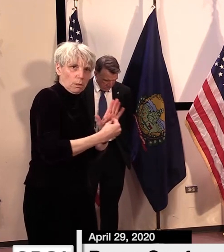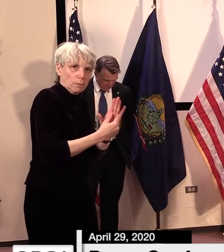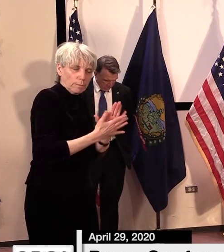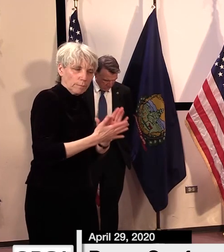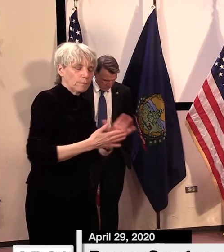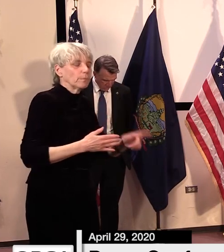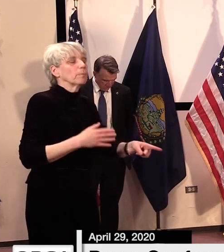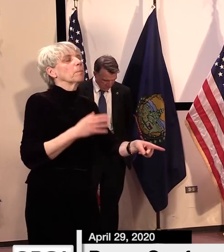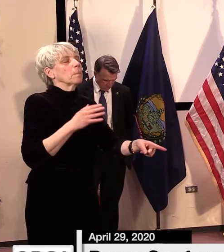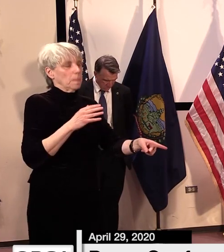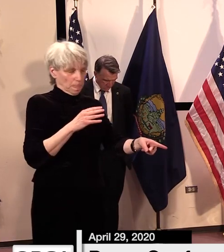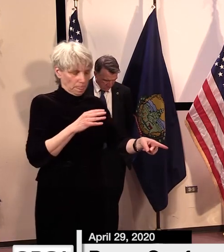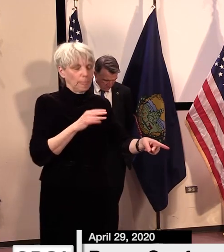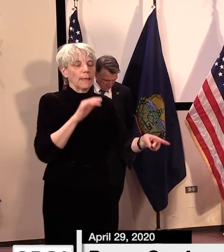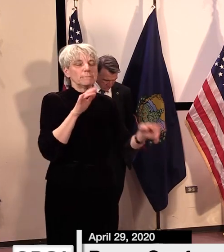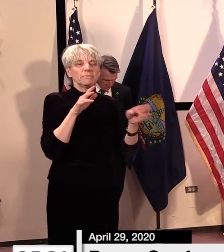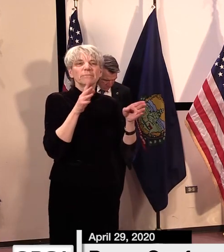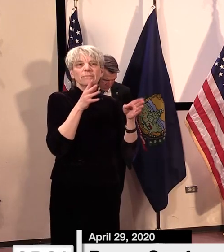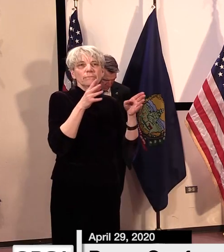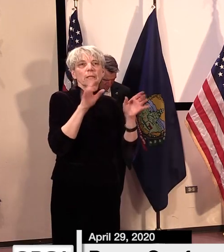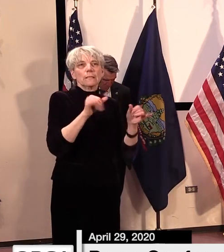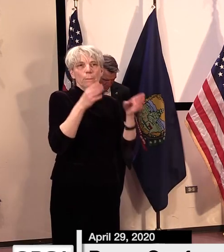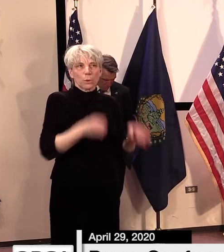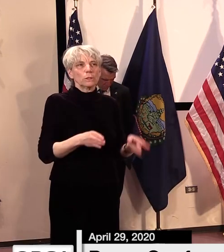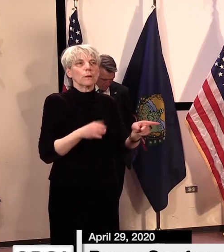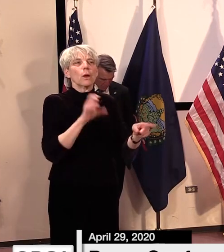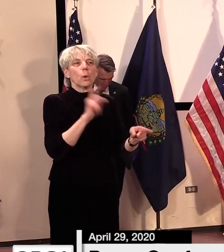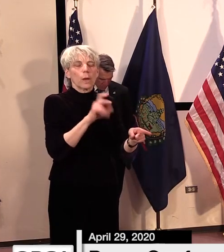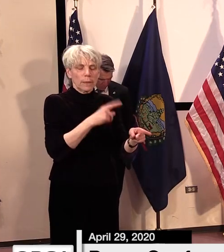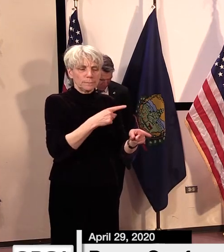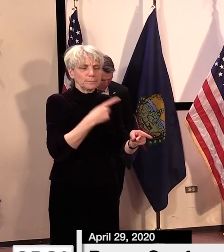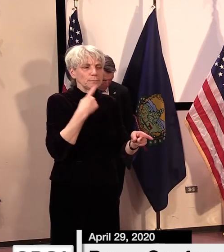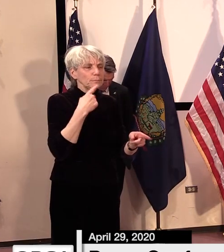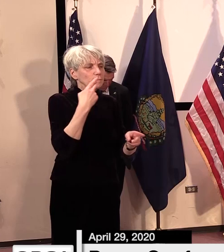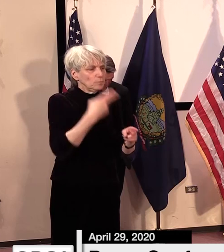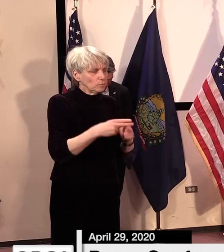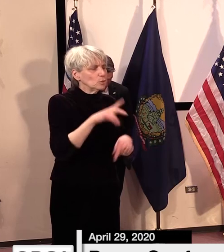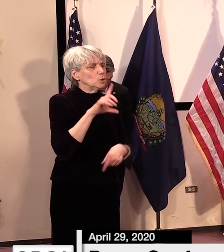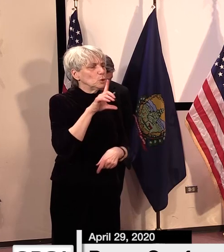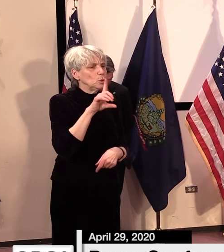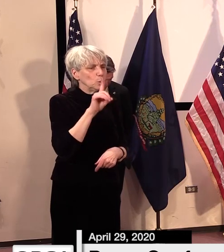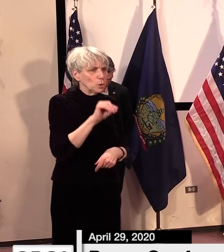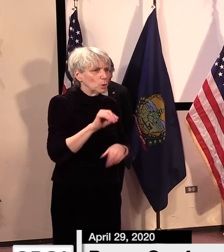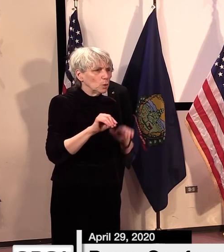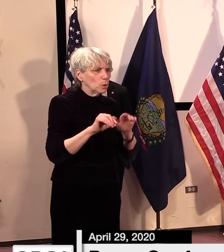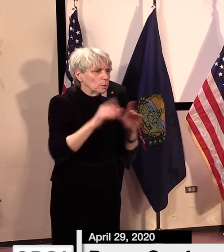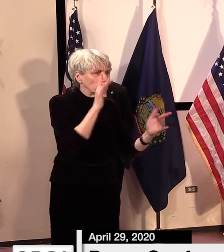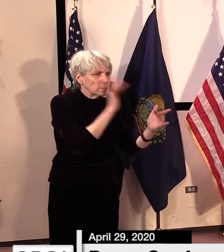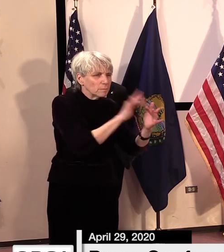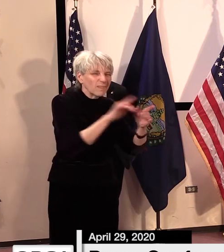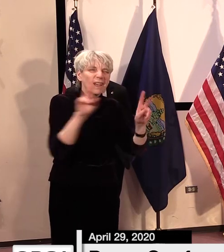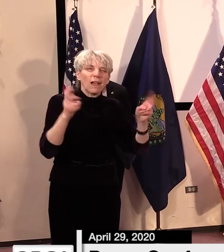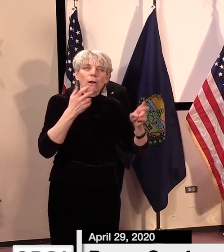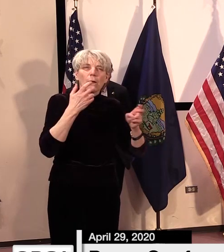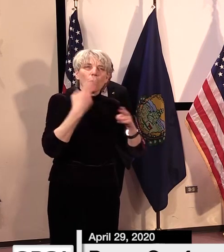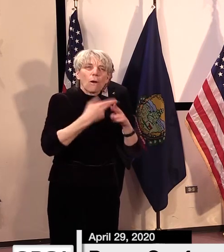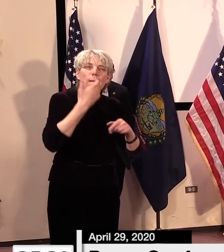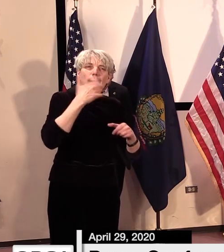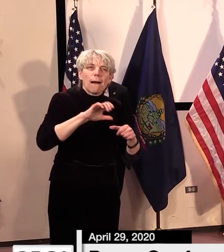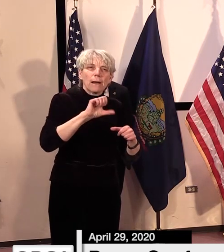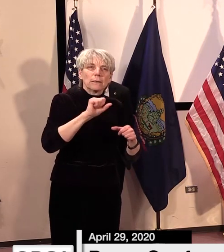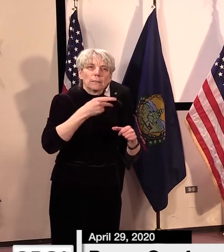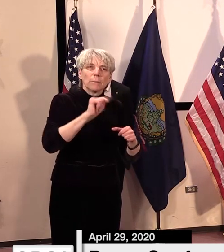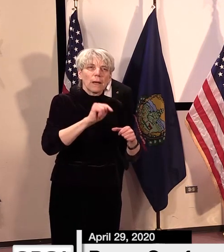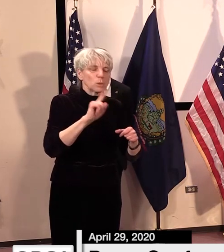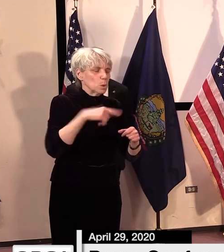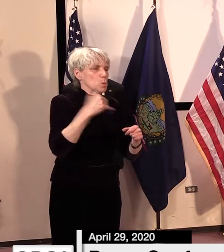Okay. You had mentioned that you do reach out to the hotspots and are working with them. And the Swanton health officer